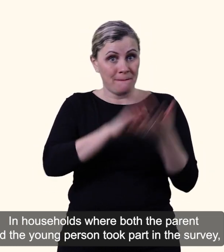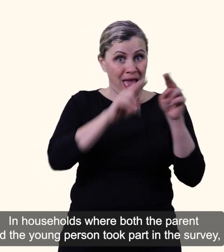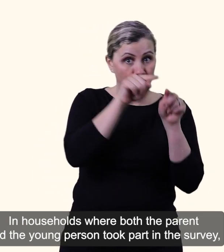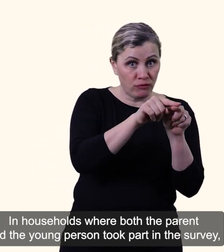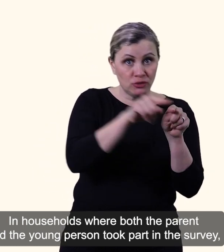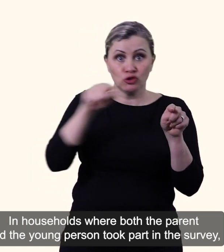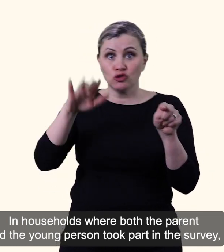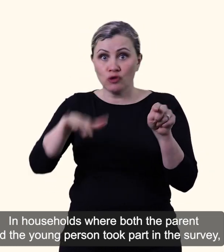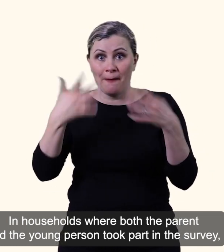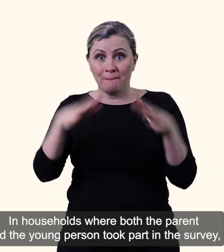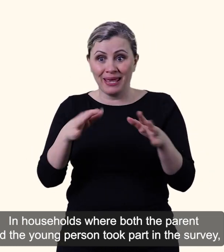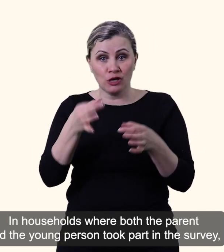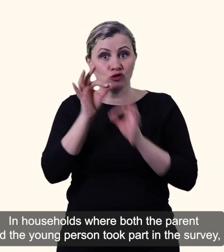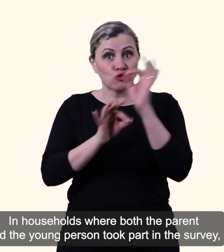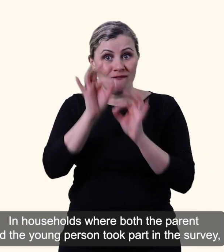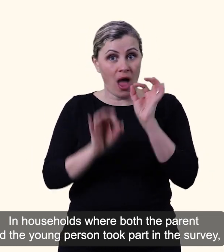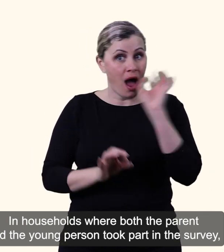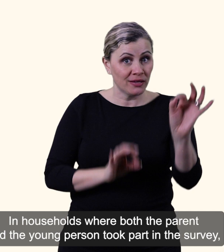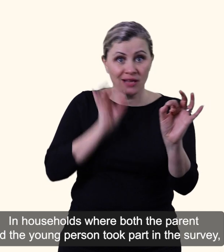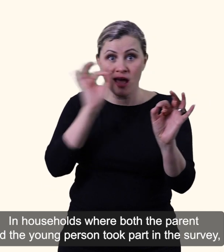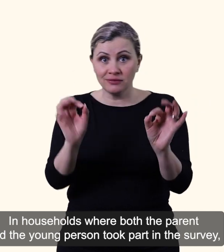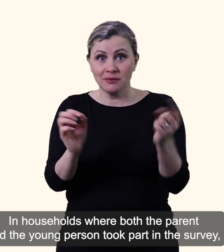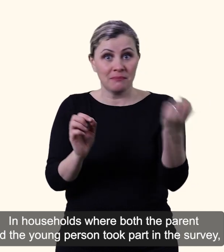part in the survey.